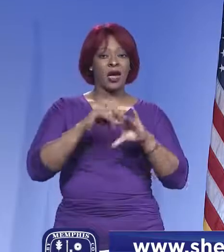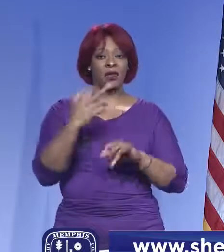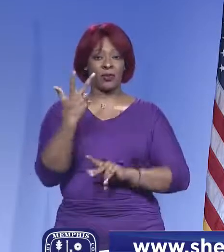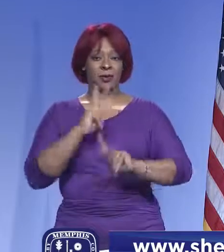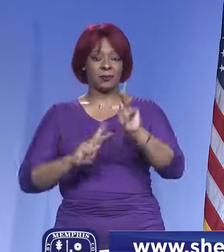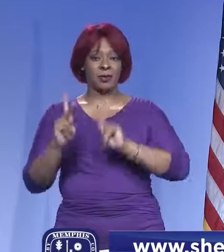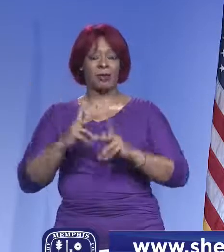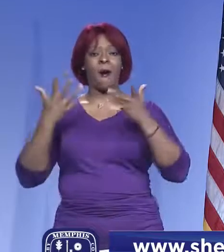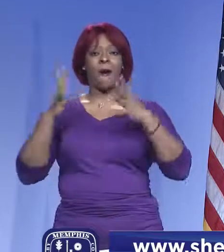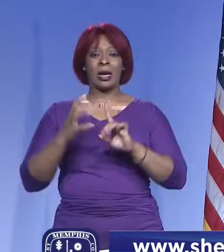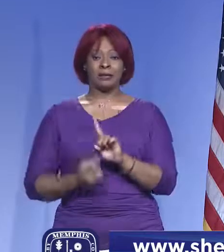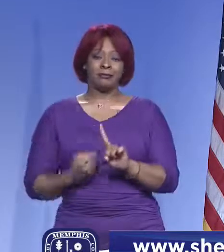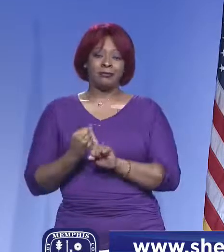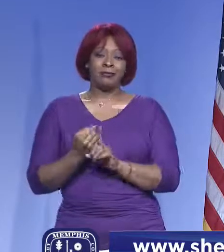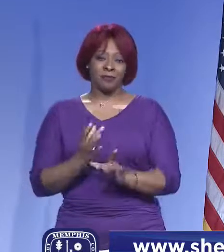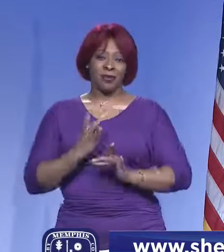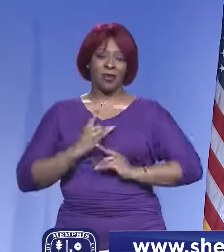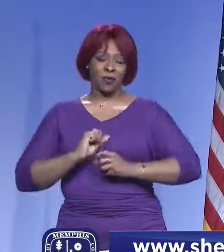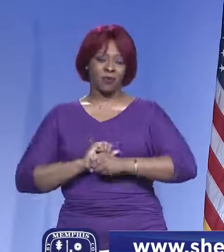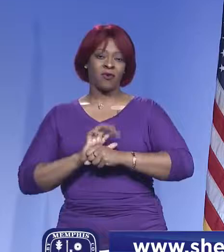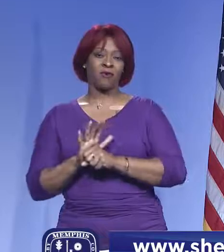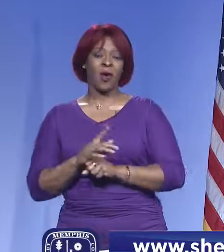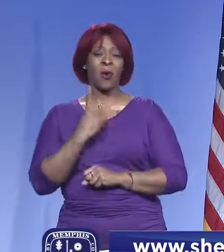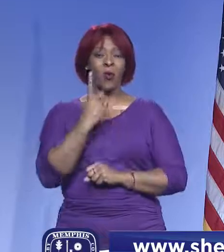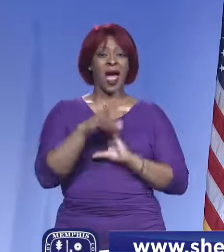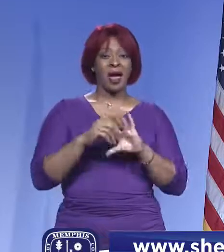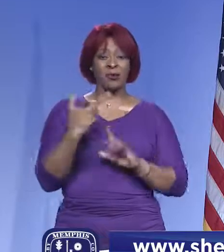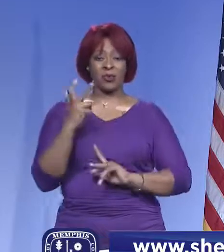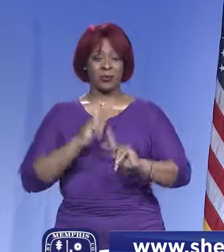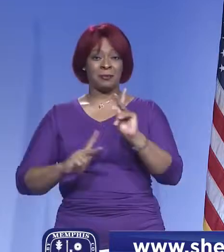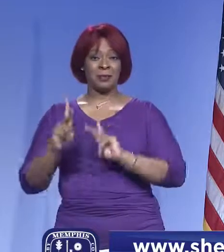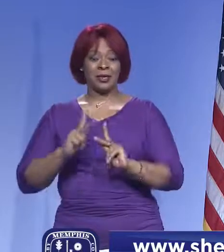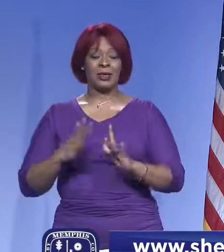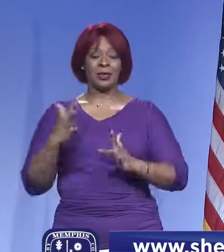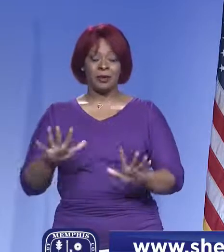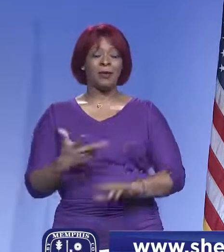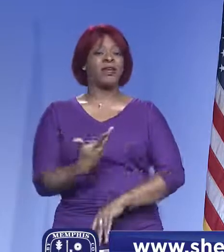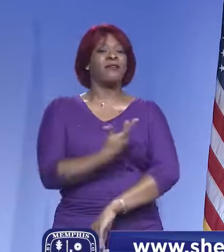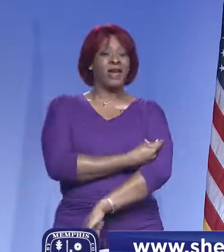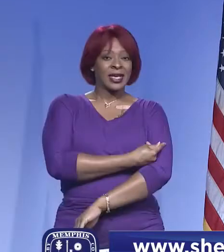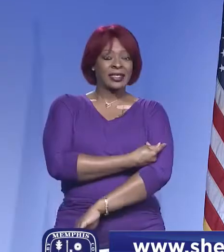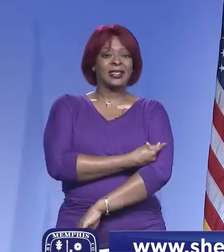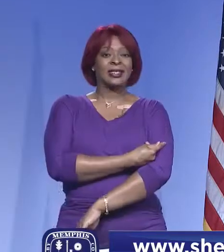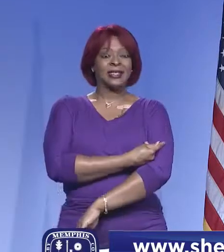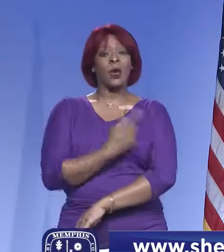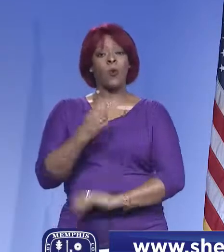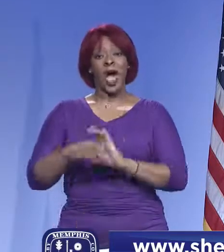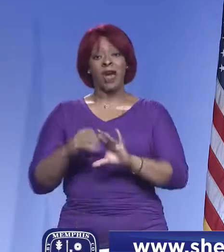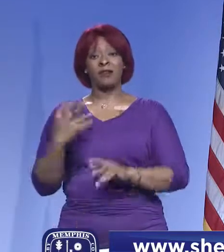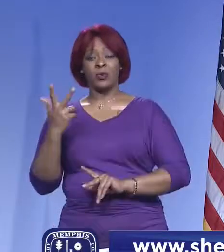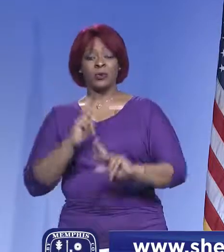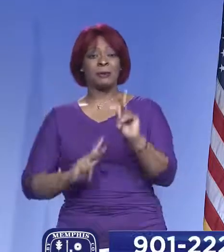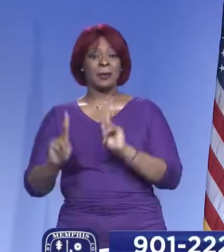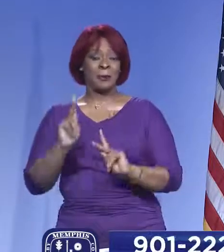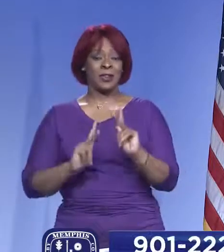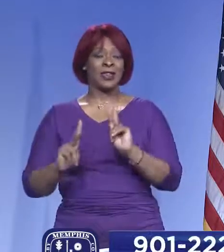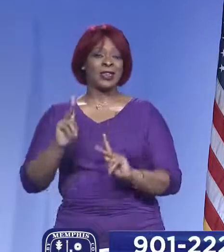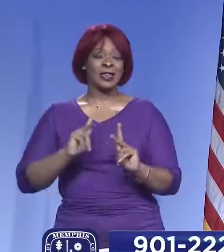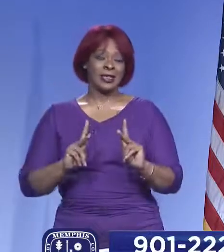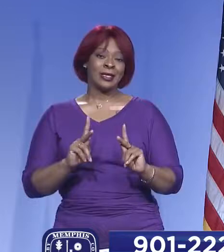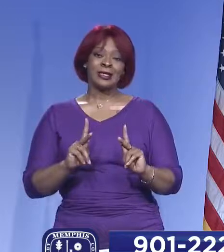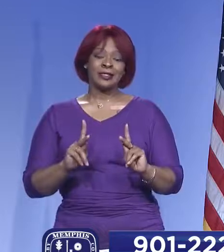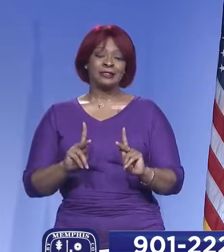have had the disease. About 1 in 3 people have been vaccinated, and 1 in 3 people